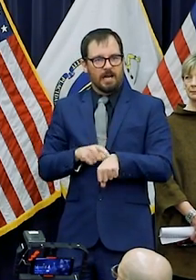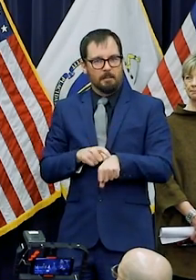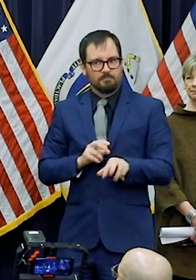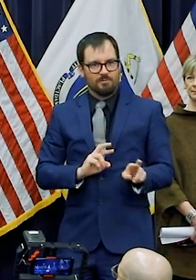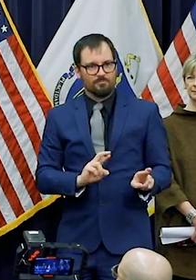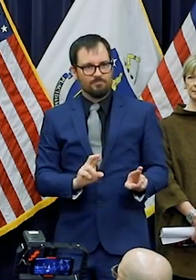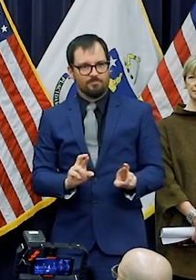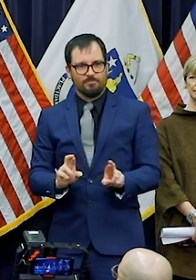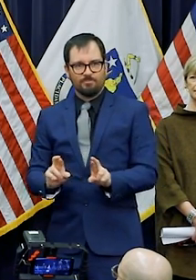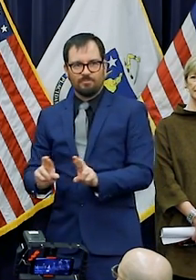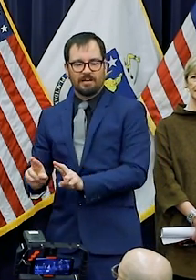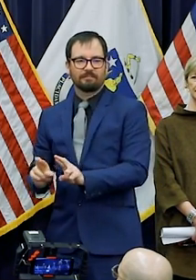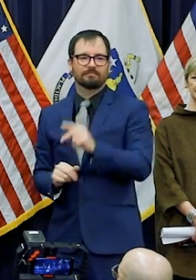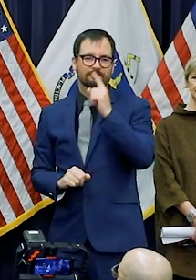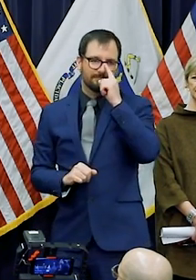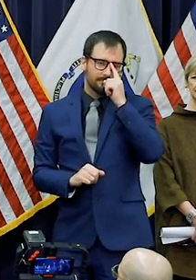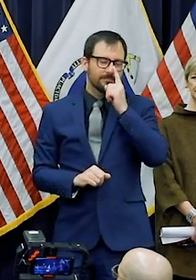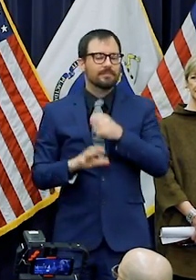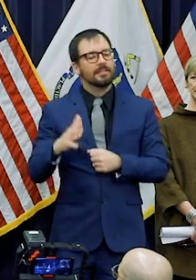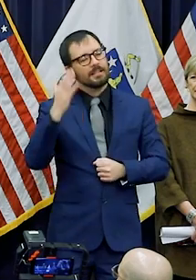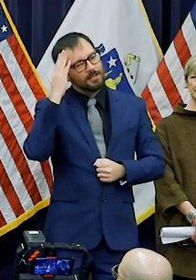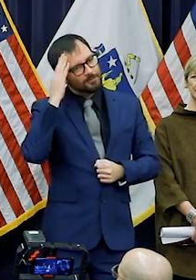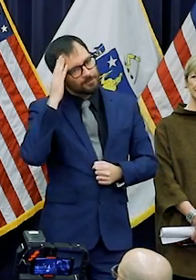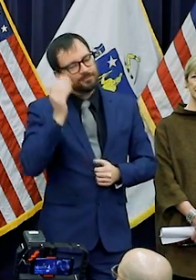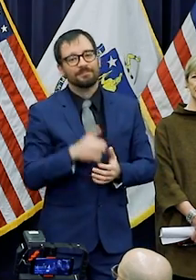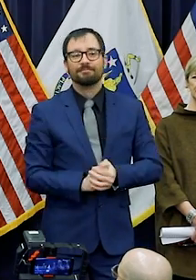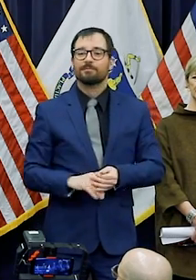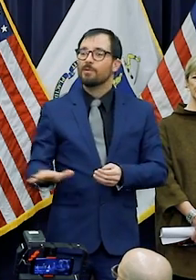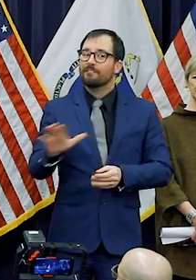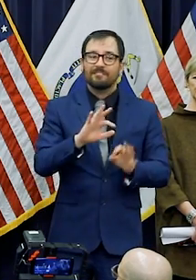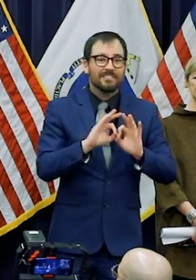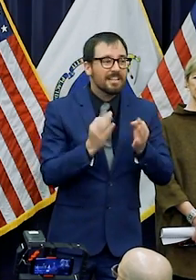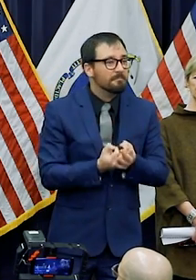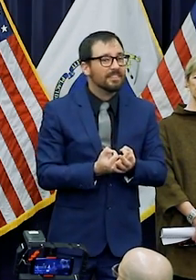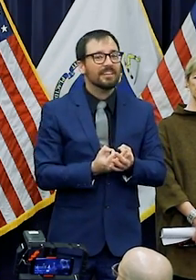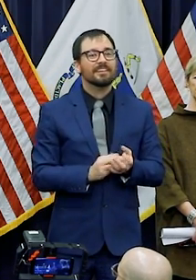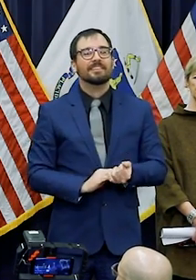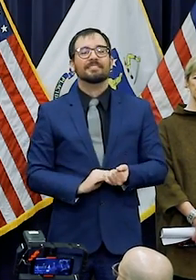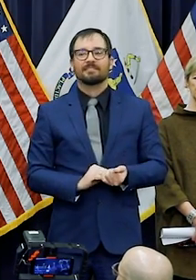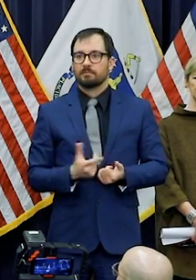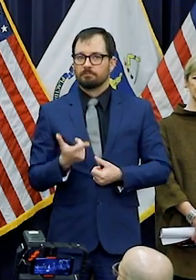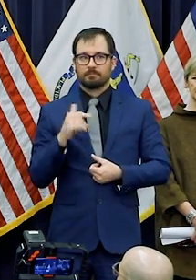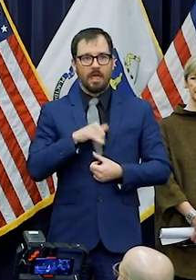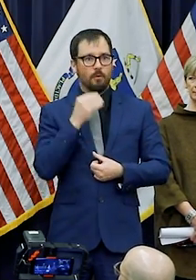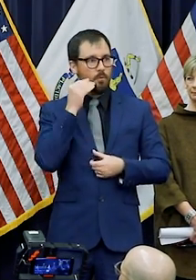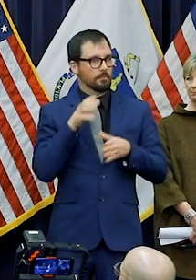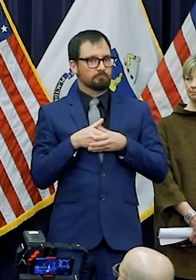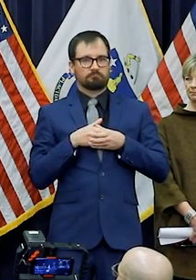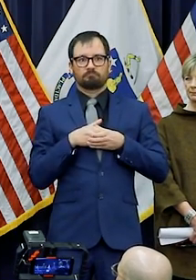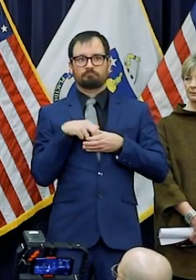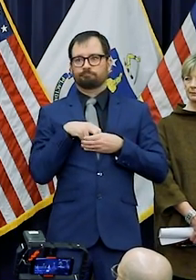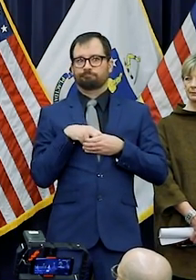it is challenging for your family and mine to do it, but it is critical in assisting us in flattening the curve.